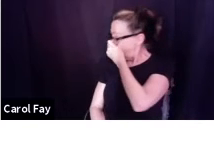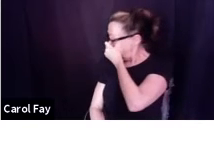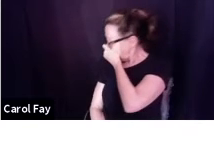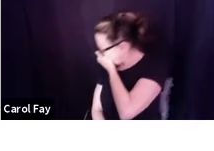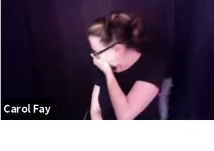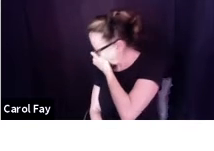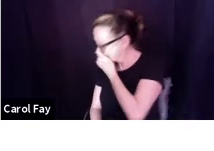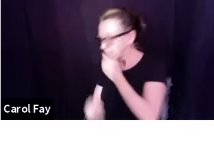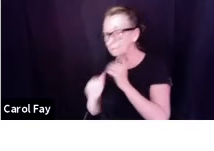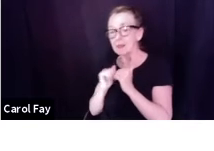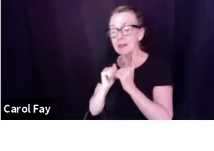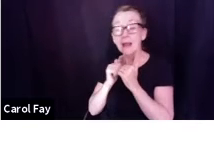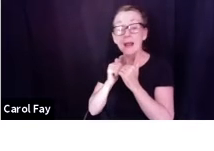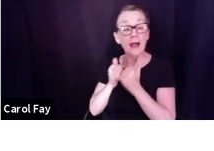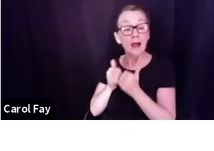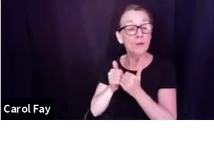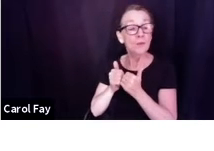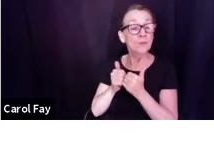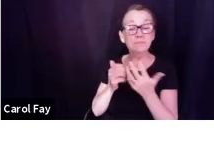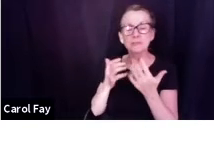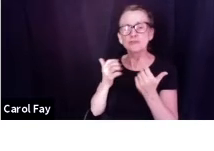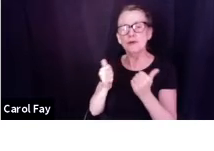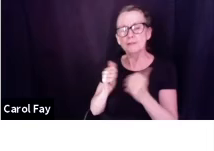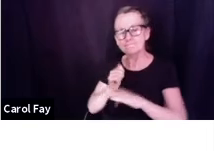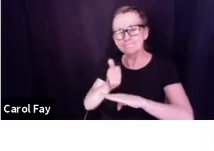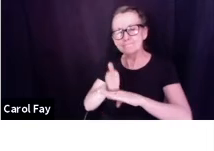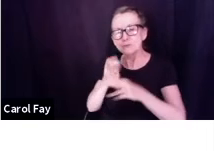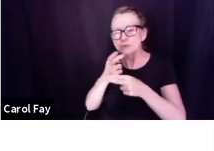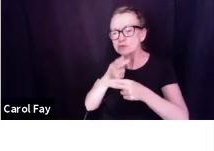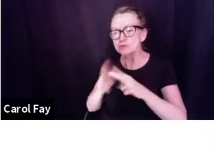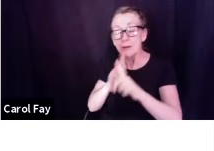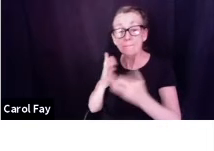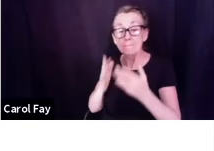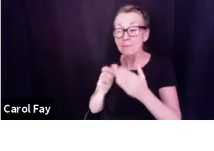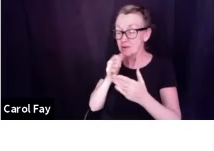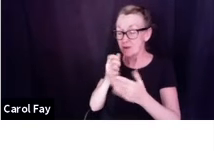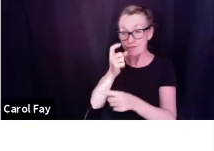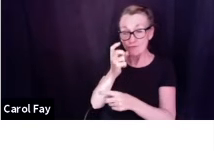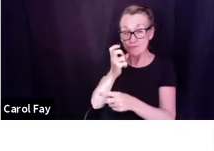have formulated a short answer. Maybe it wasn't the right fit, or wasn't